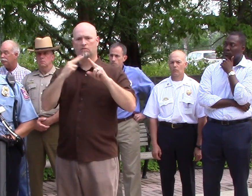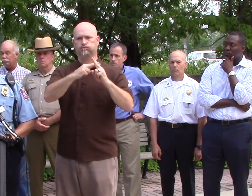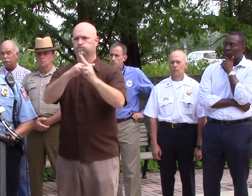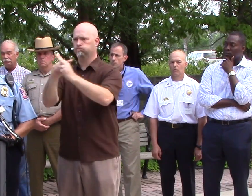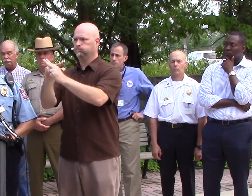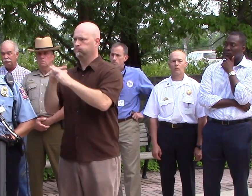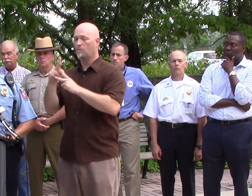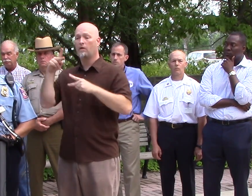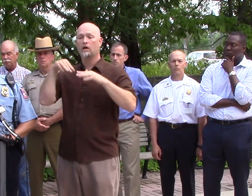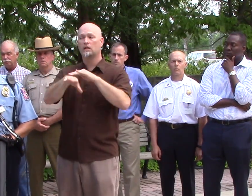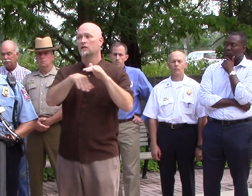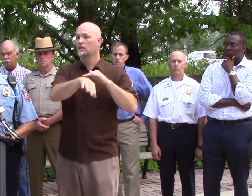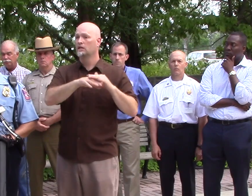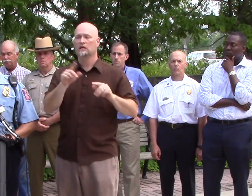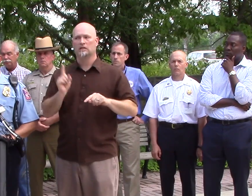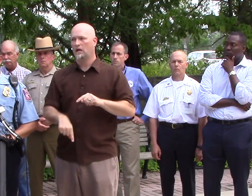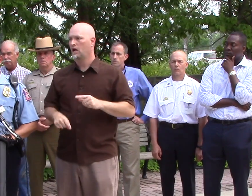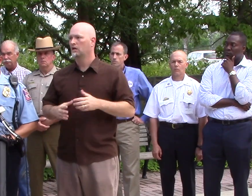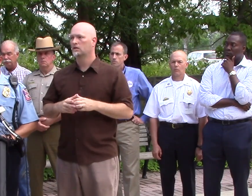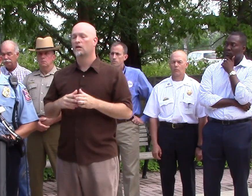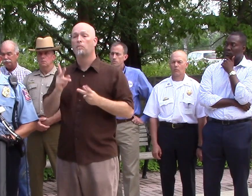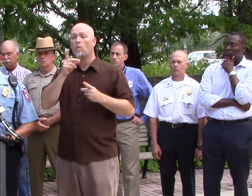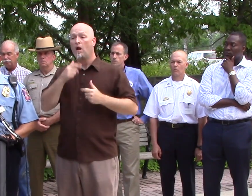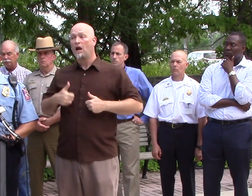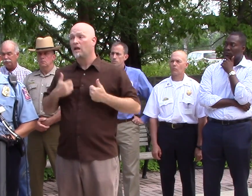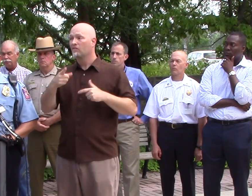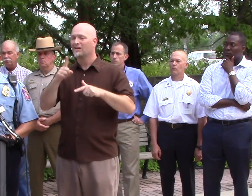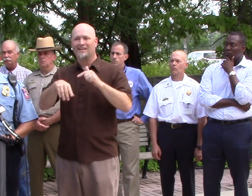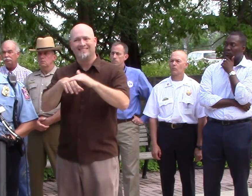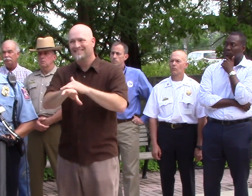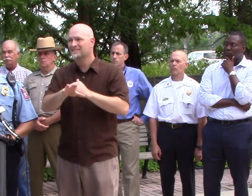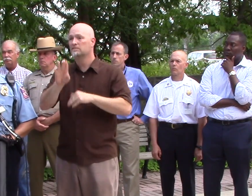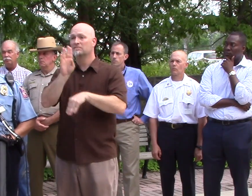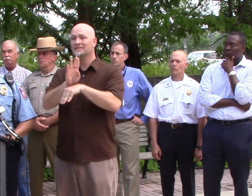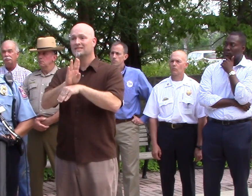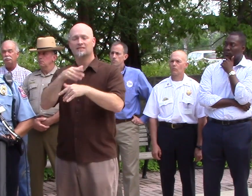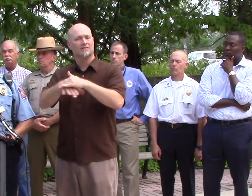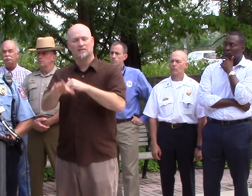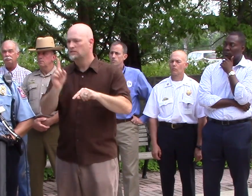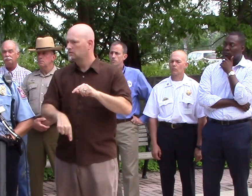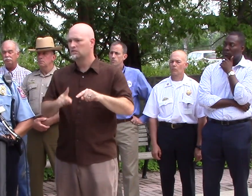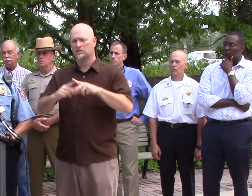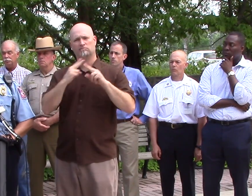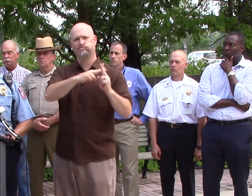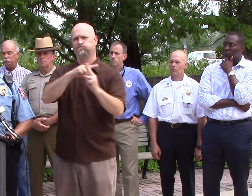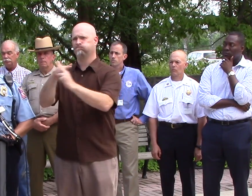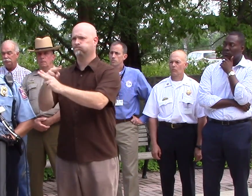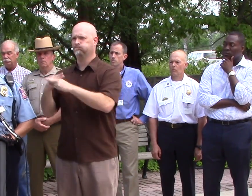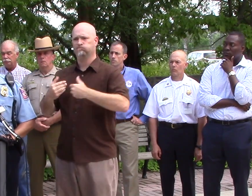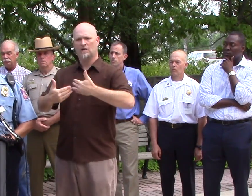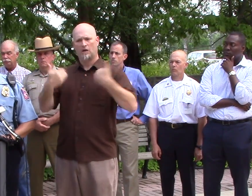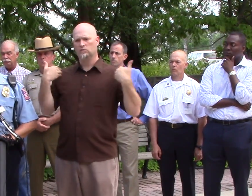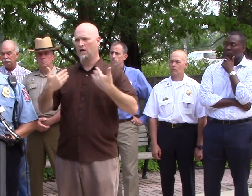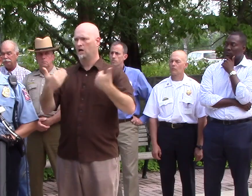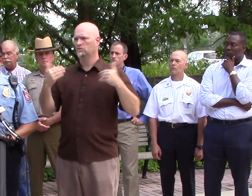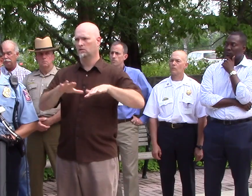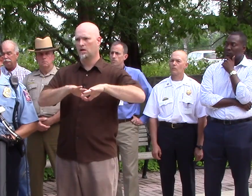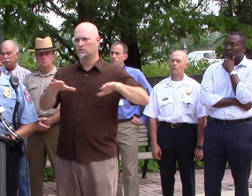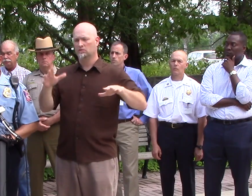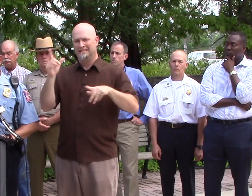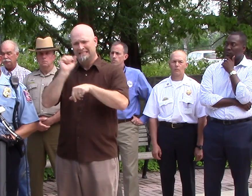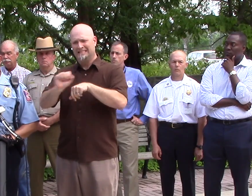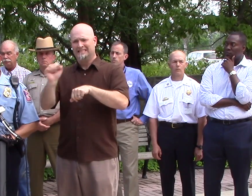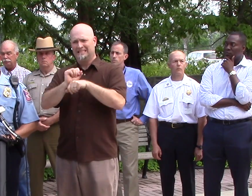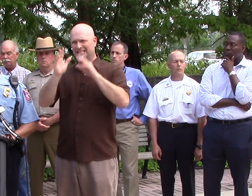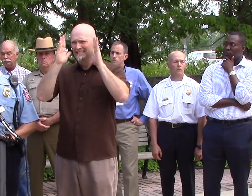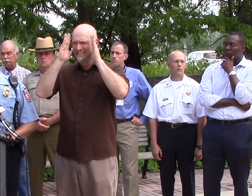include residents and also to include business people. We will work as quickly as possible, and when that opportunity becomes available, we